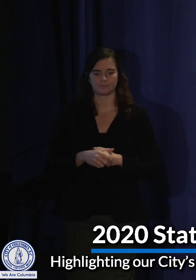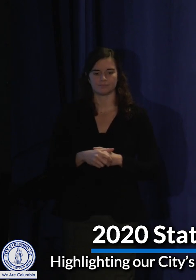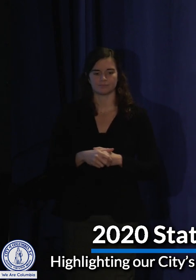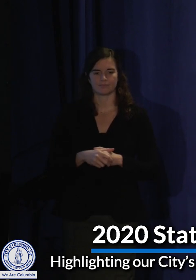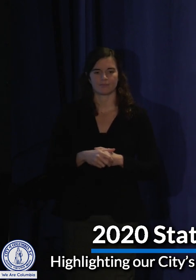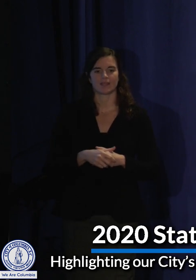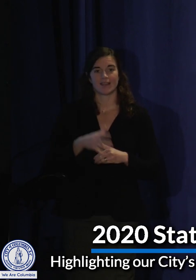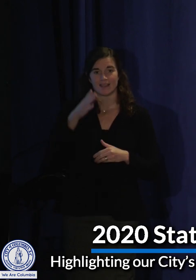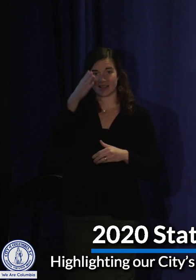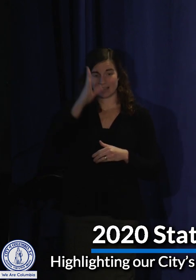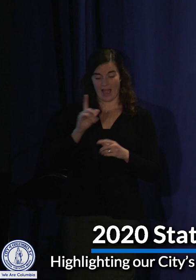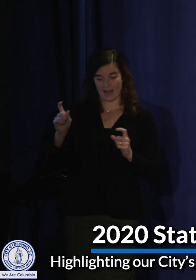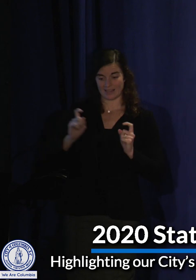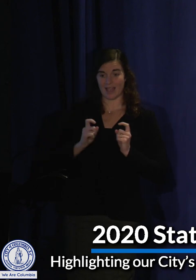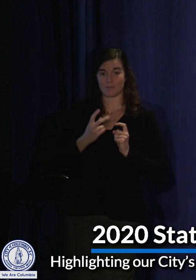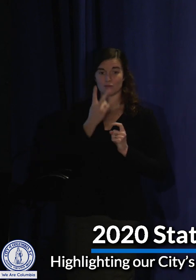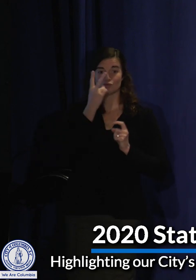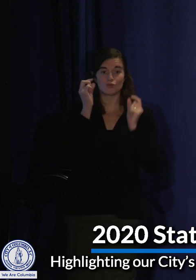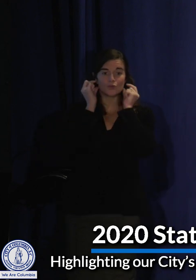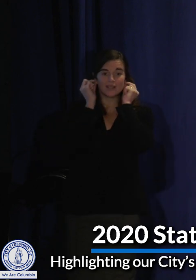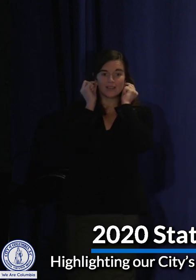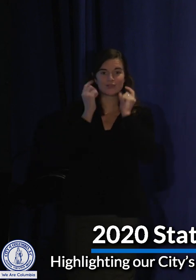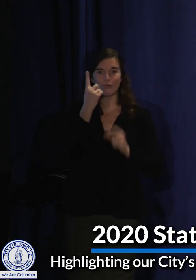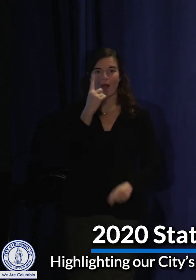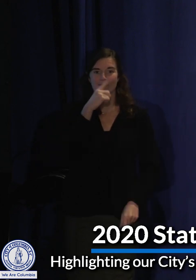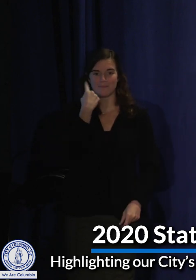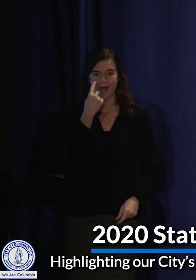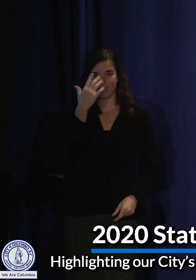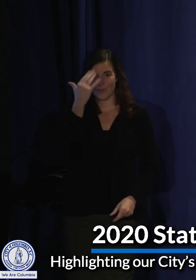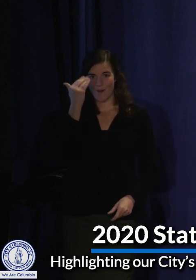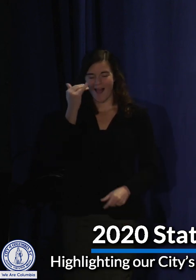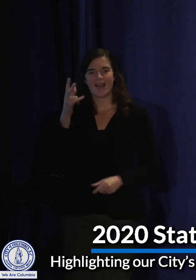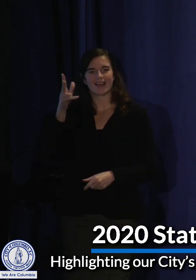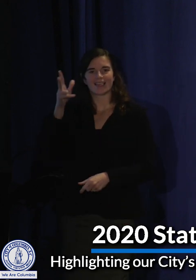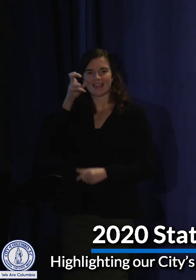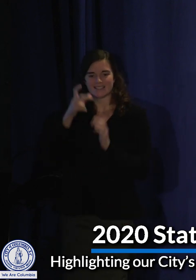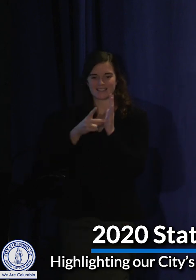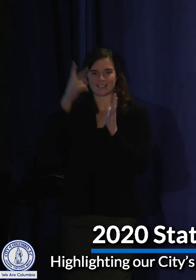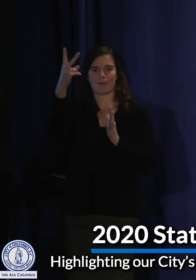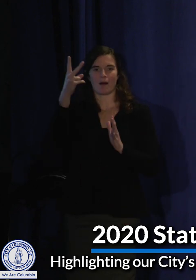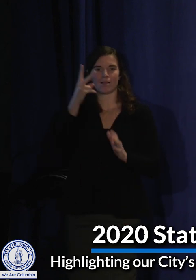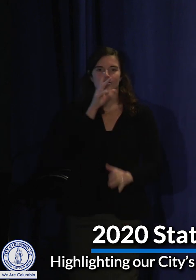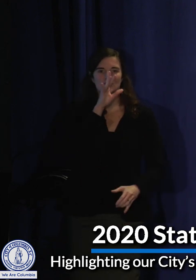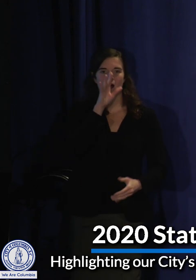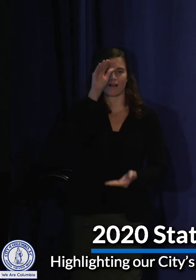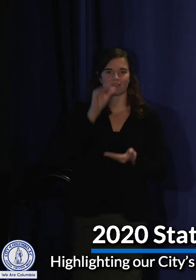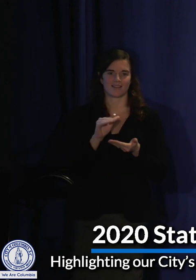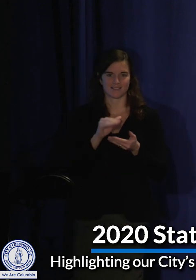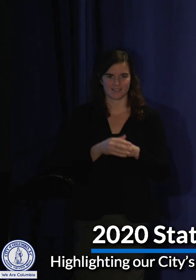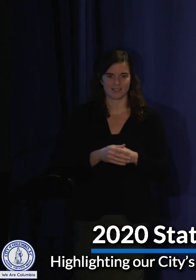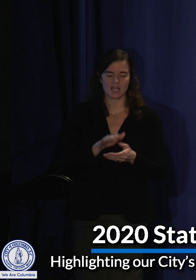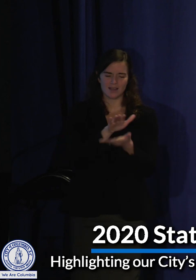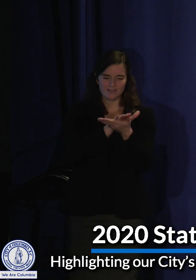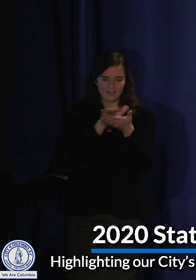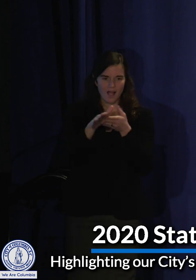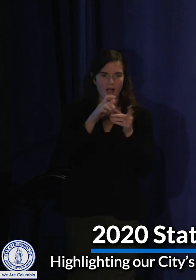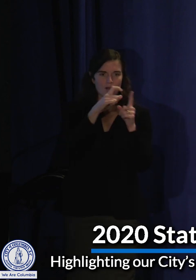one mouth so that I could listen twice as much as I talked. That words matter, that kind